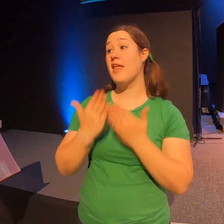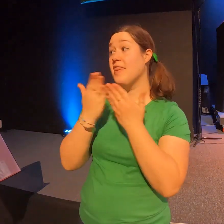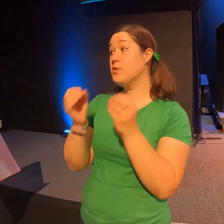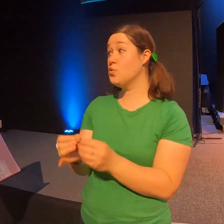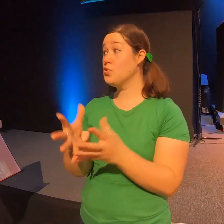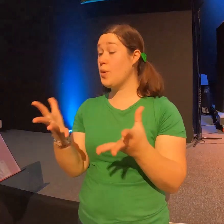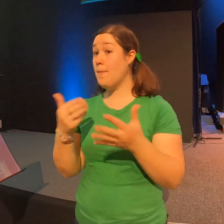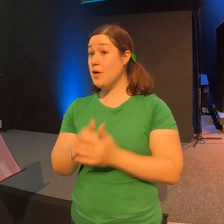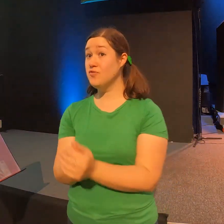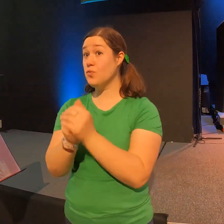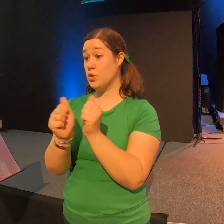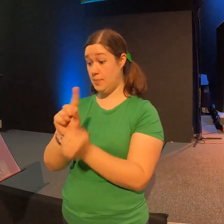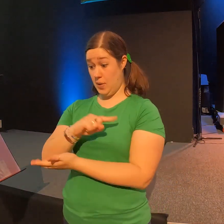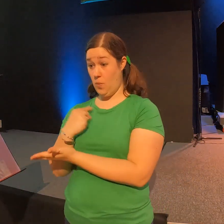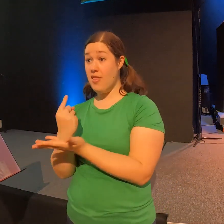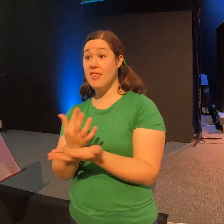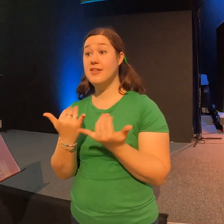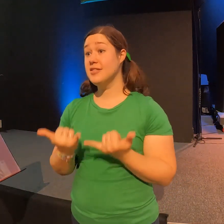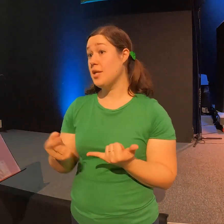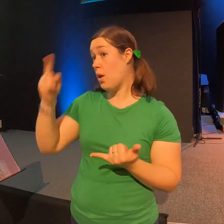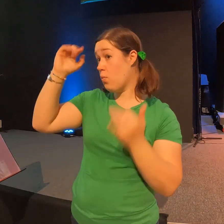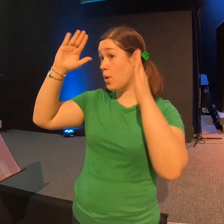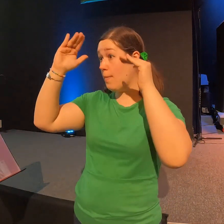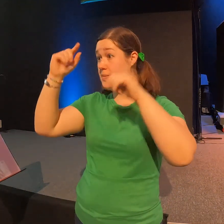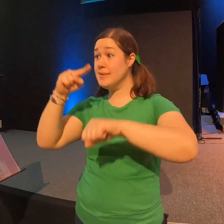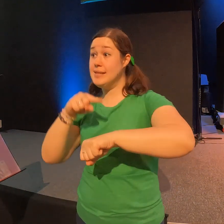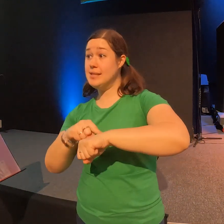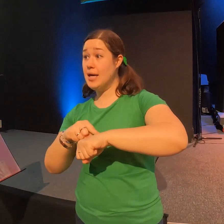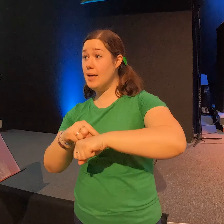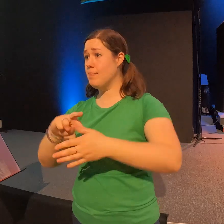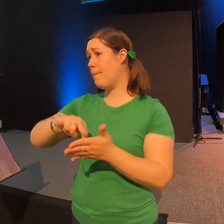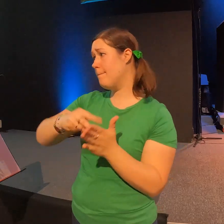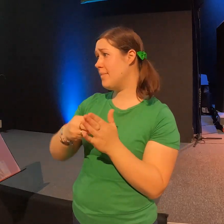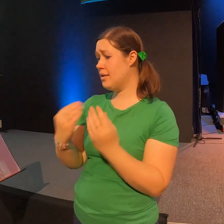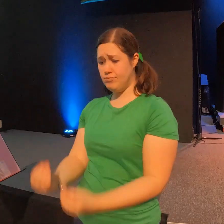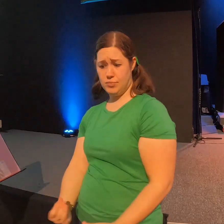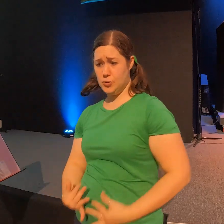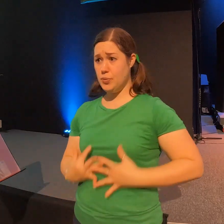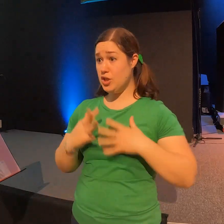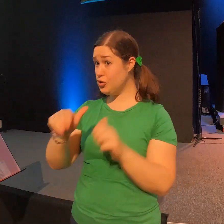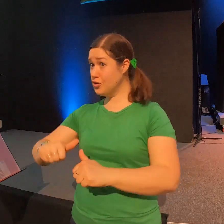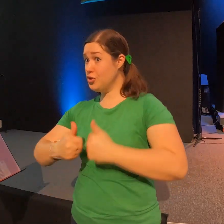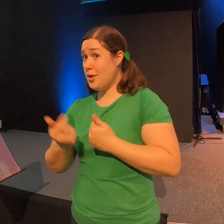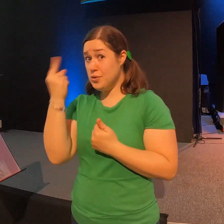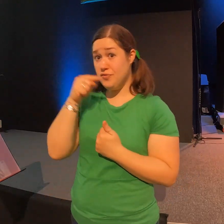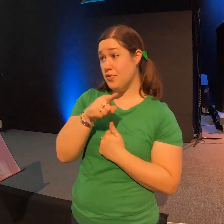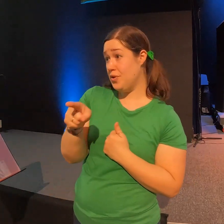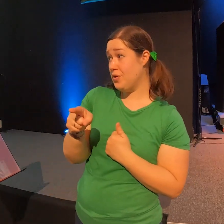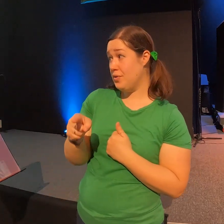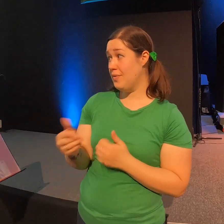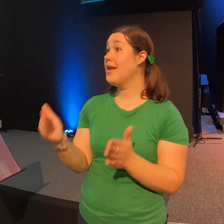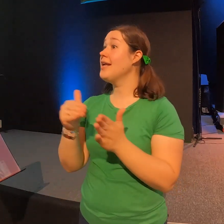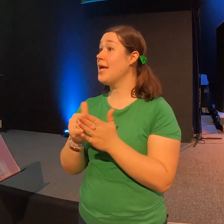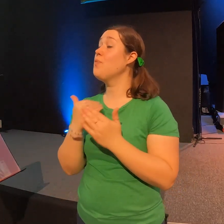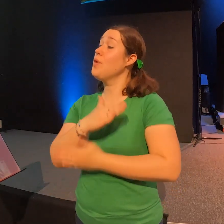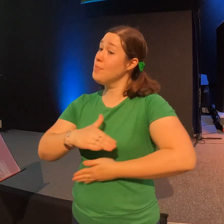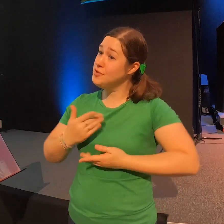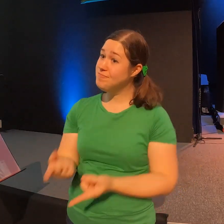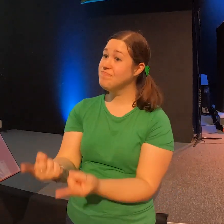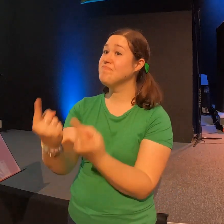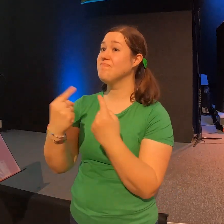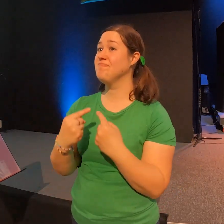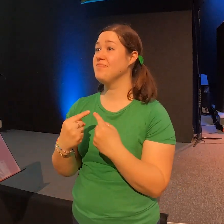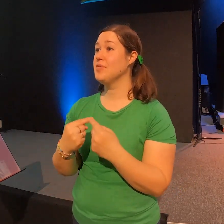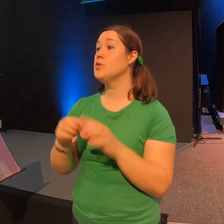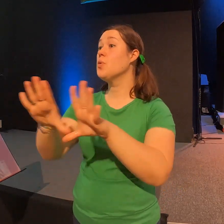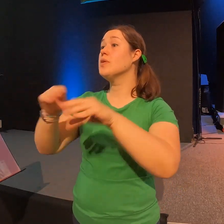you so much for worshiping with us today. We hope it's been a time of meaning, inspiration, of challenge for you. And again, we appreciate your presence. Receive this